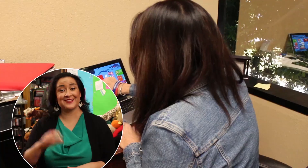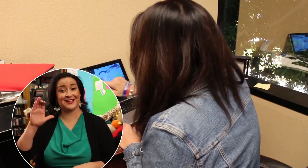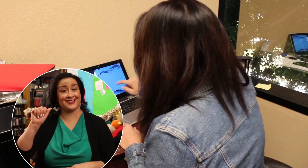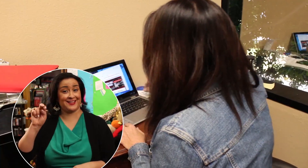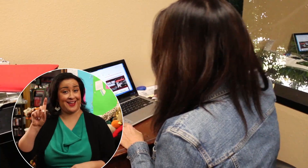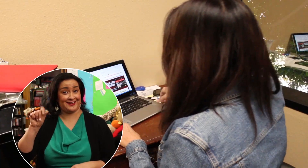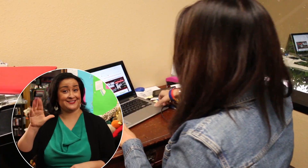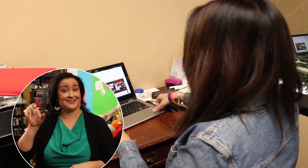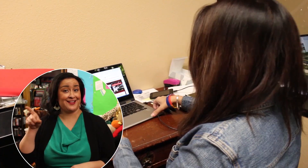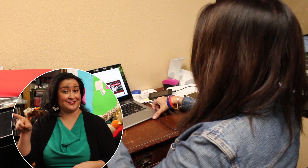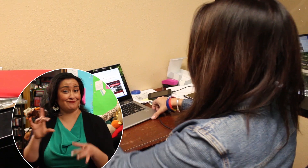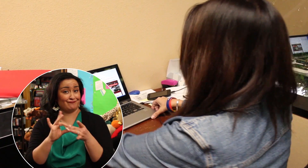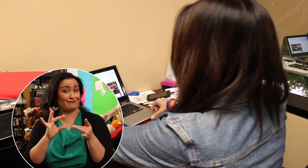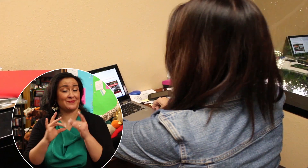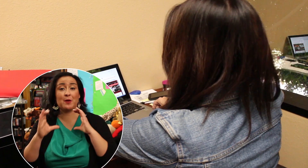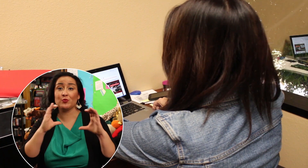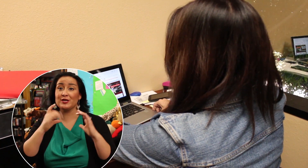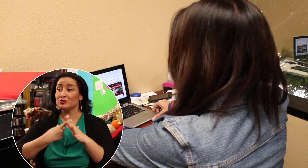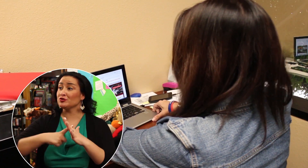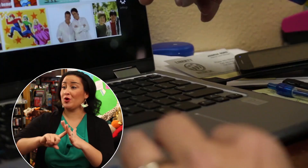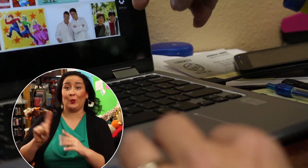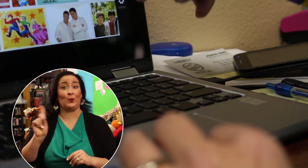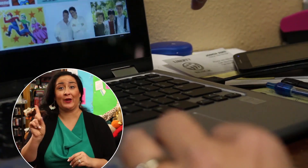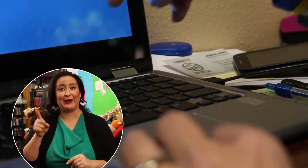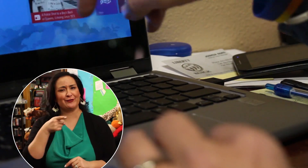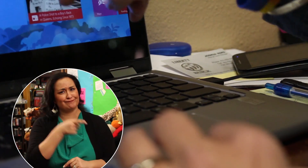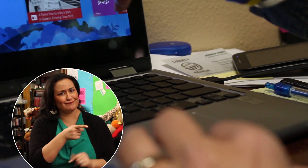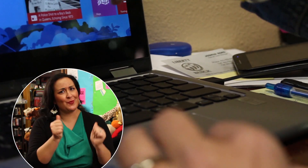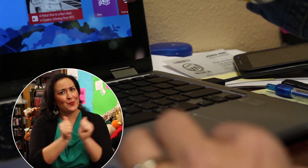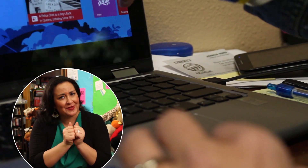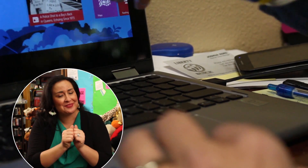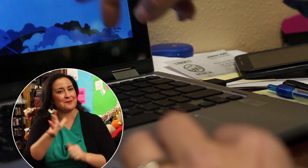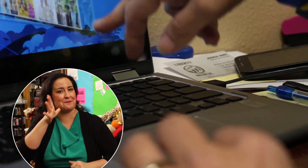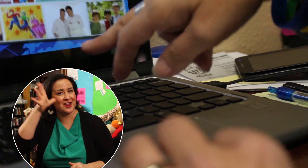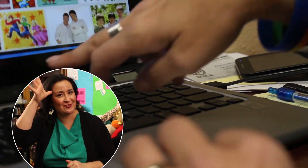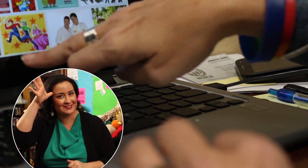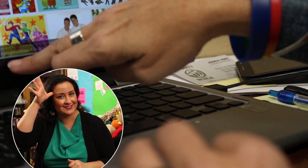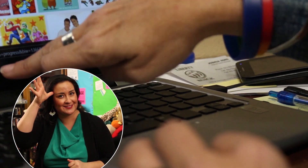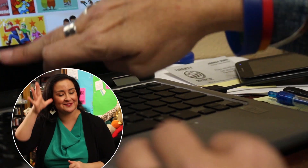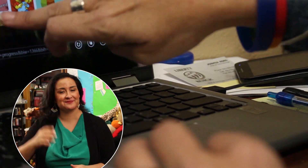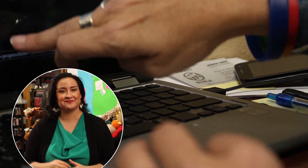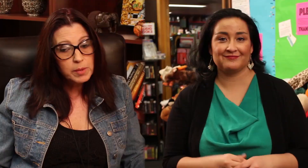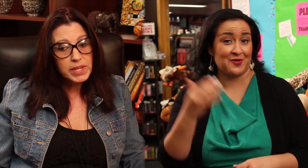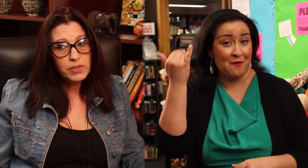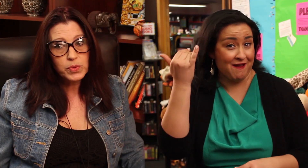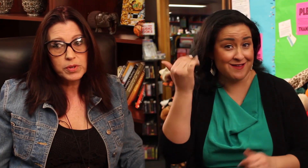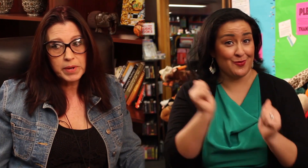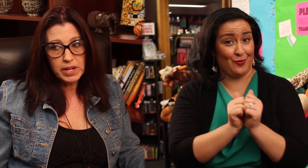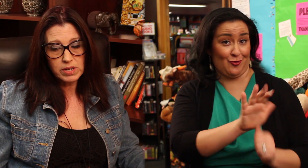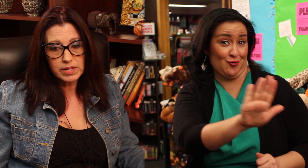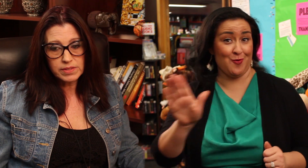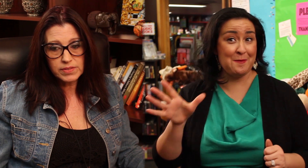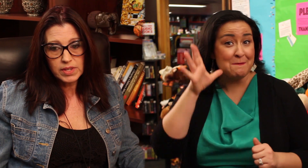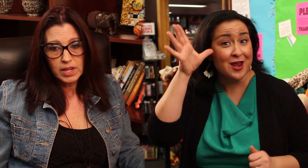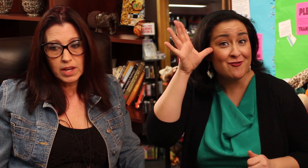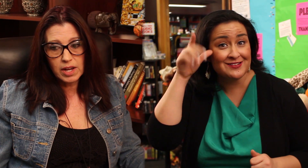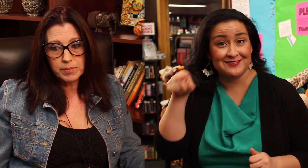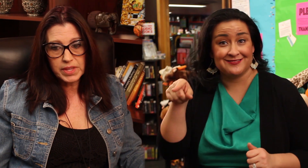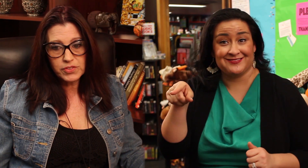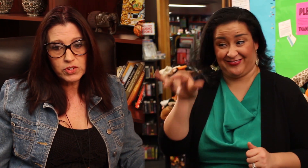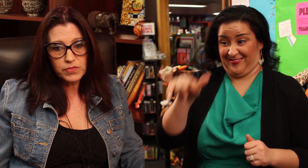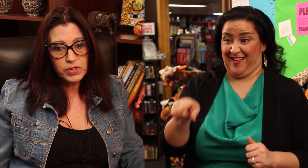self-core. Candace says that communication starts with the parents. Because with your